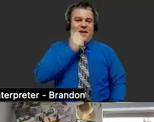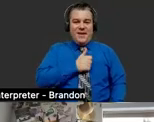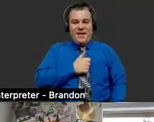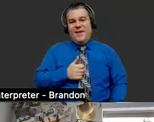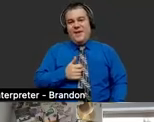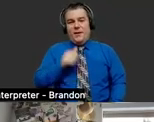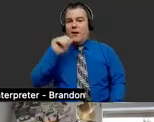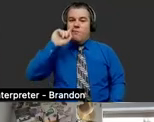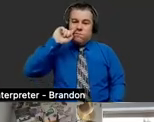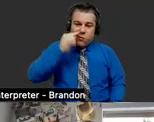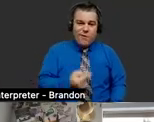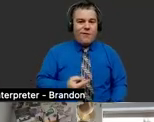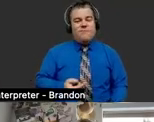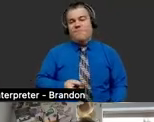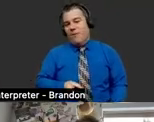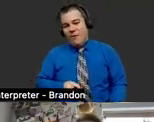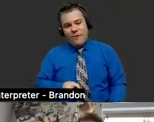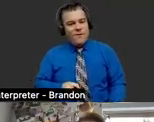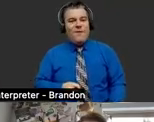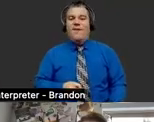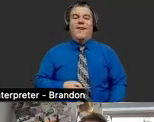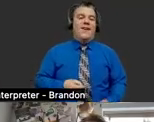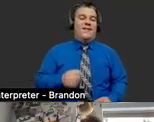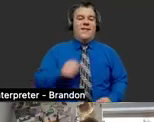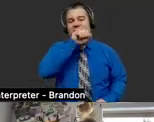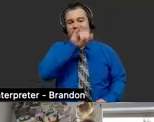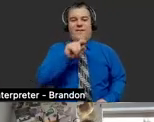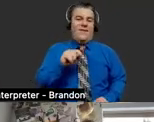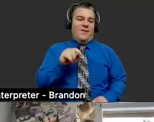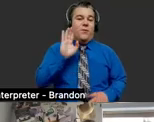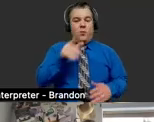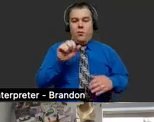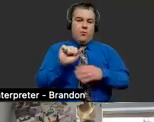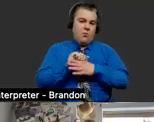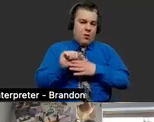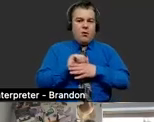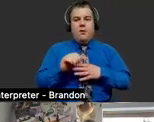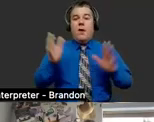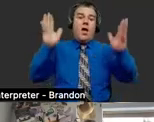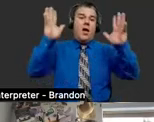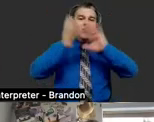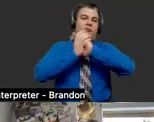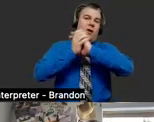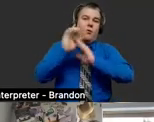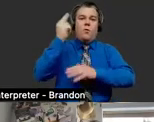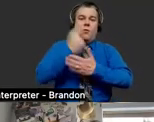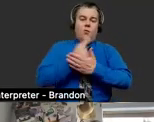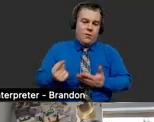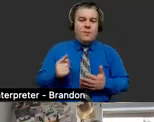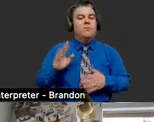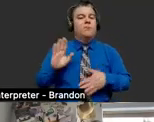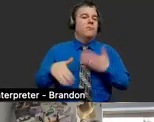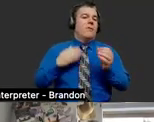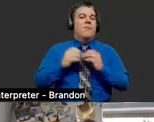bored. And so I love it. And then you would work on, hooray, you know, you've completed week 1 and then you go into more.